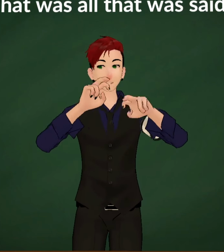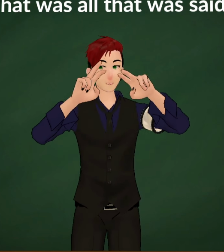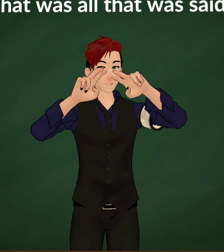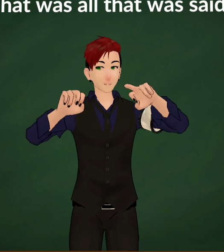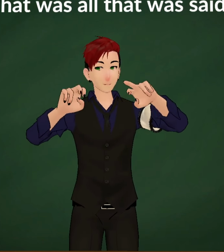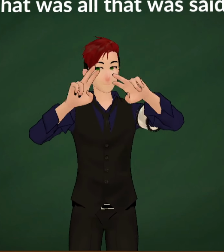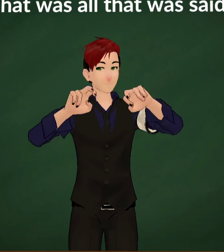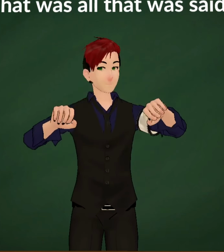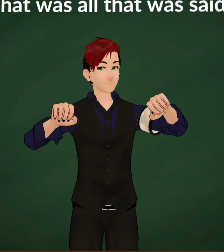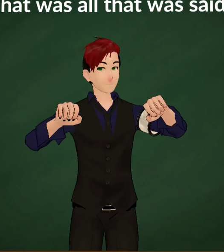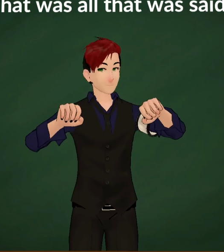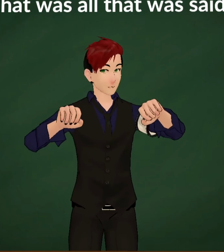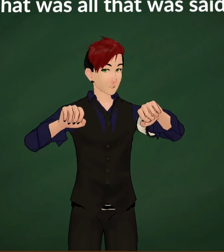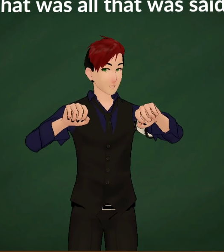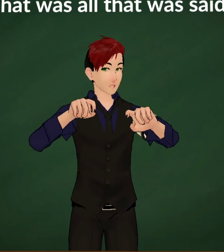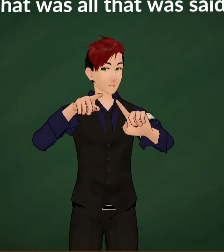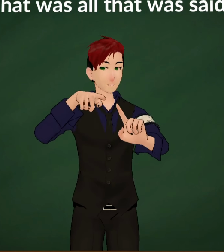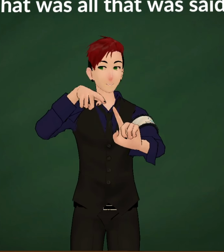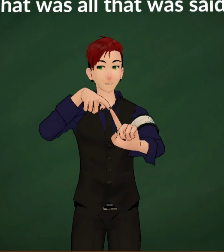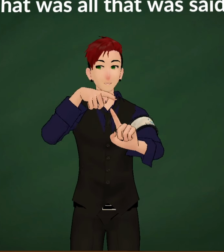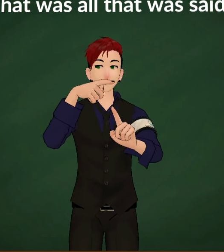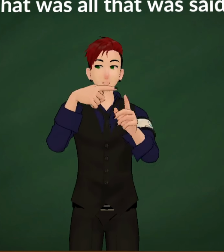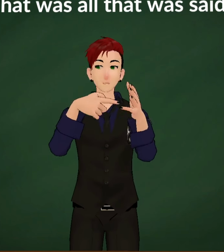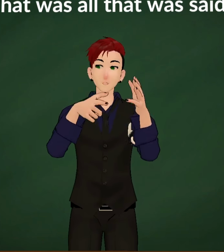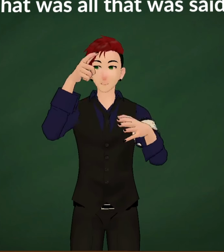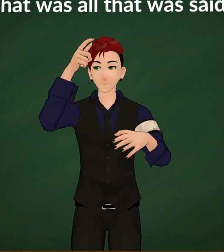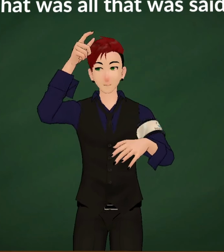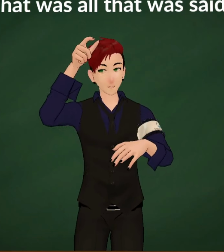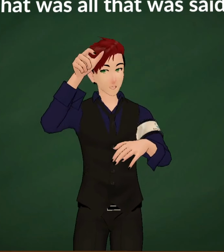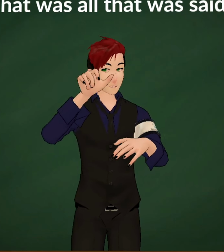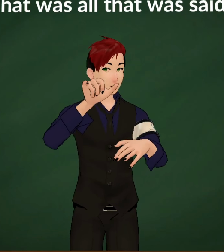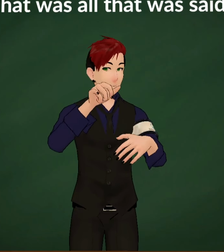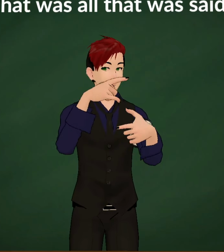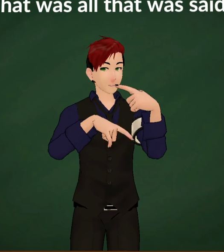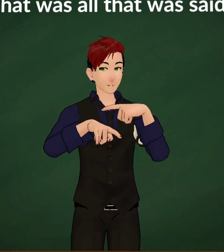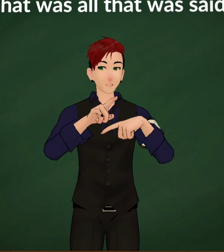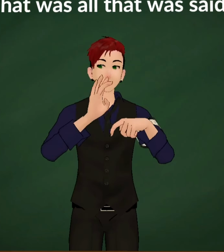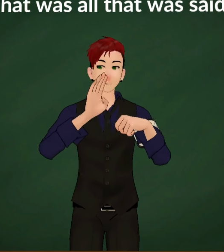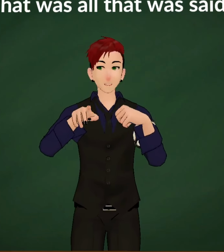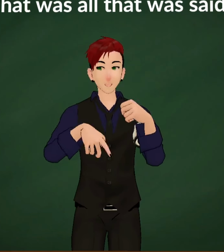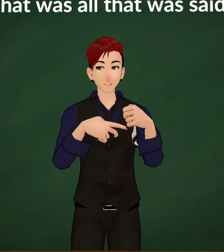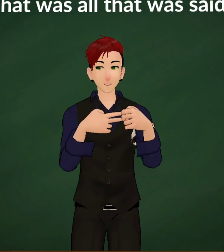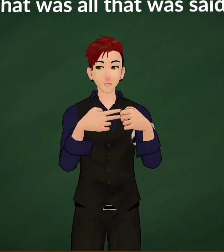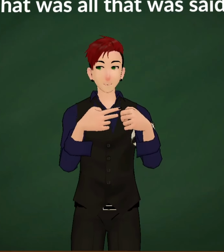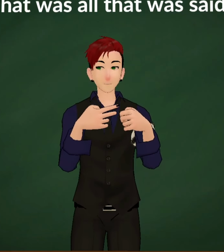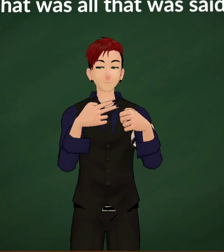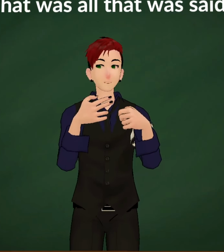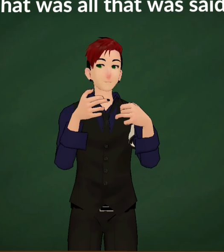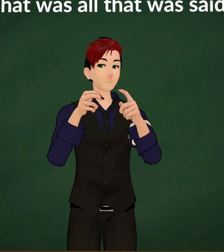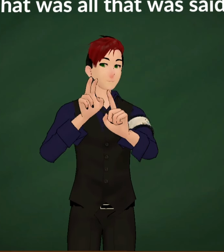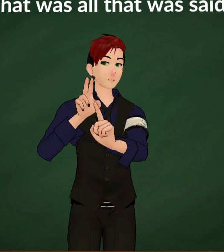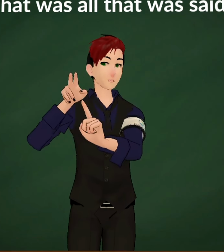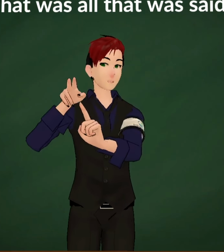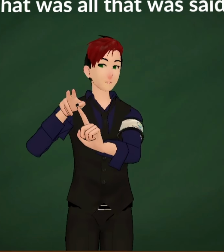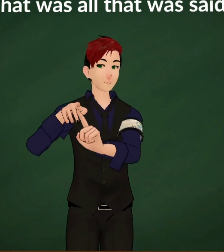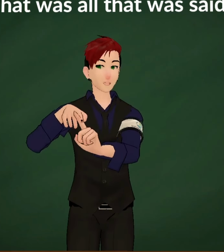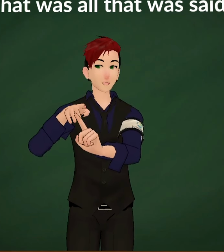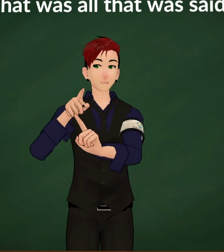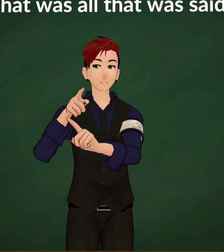actually analyze and figure out what concept that sign is talking about and be able to apply it to